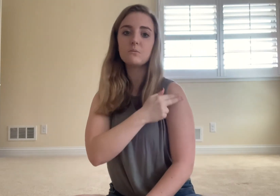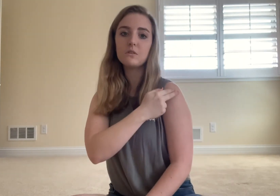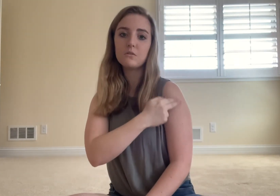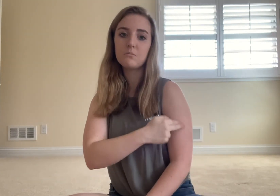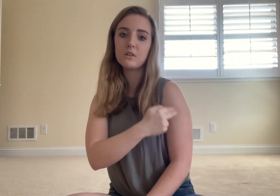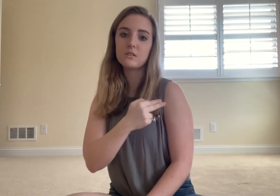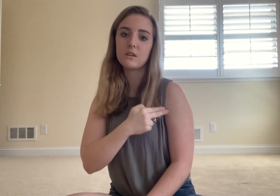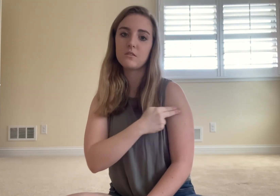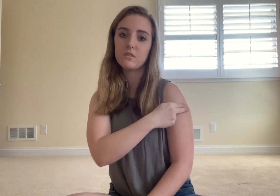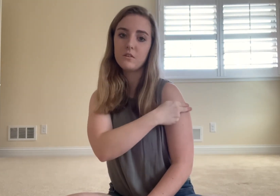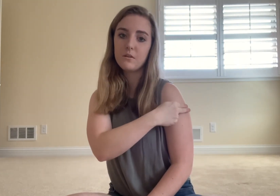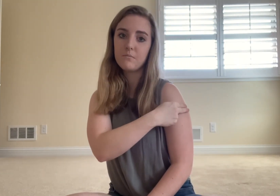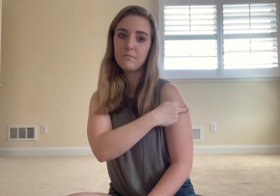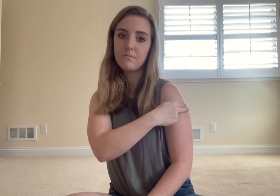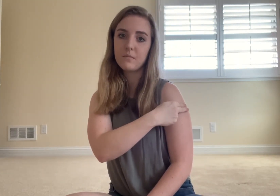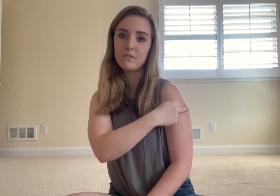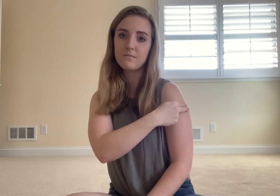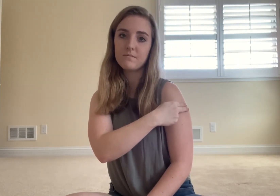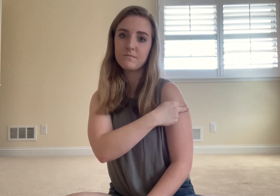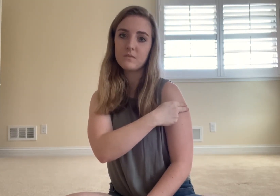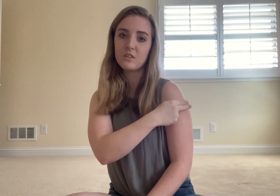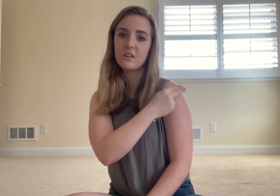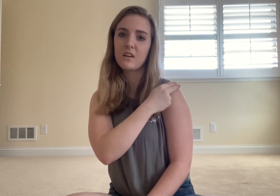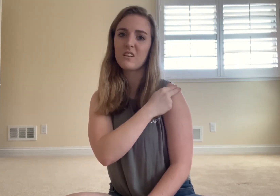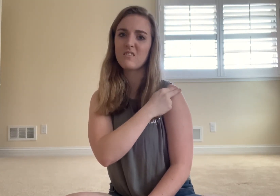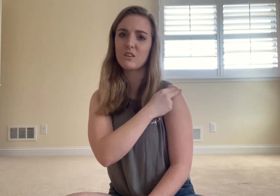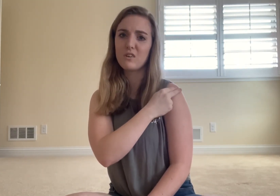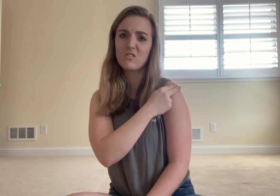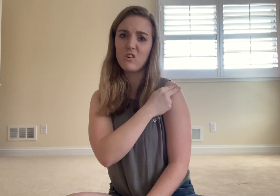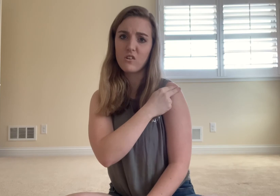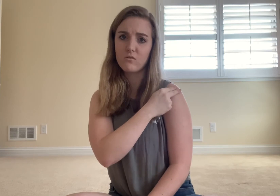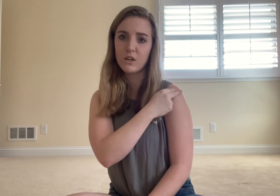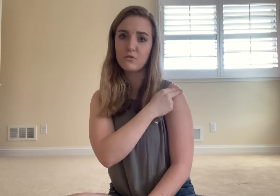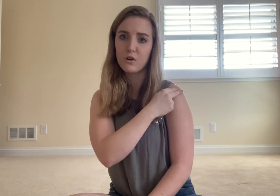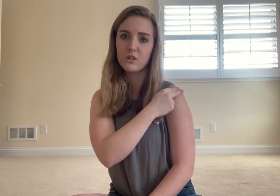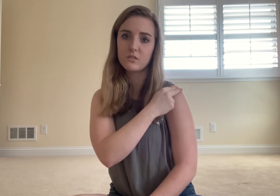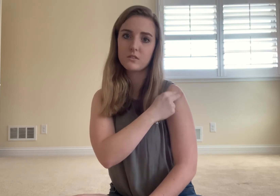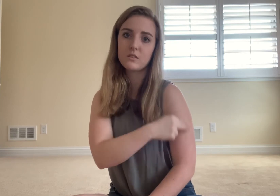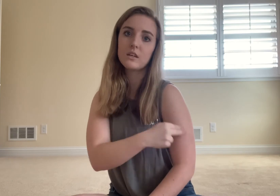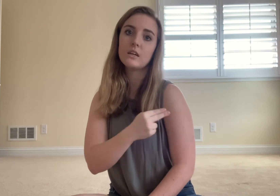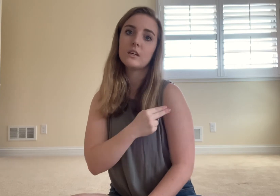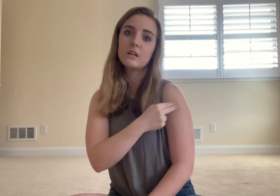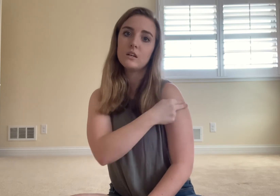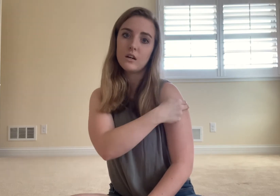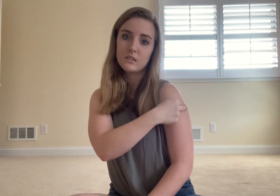Hospital, plus sign on the arm. You can kind of think of like Red Cross, hospital,